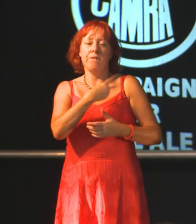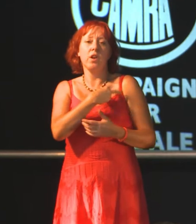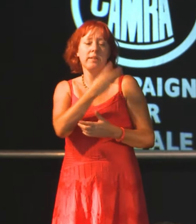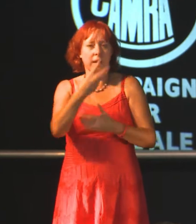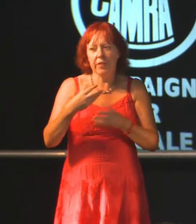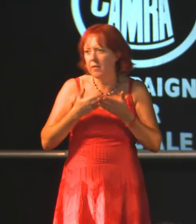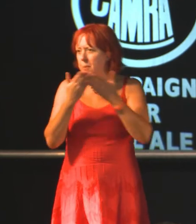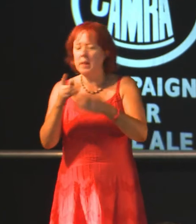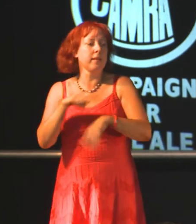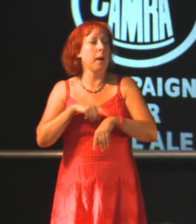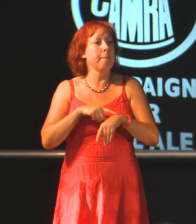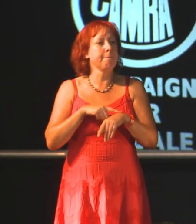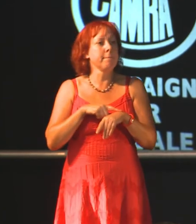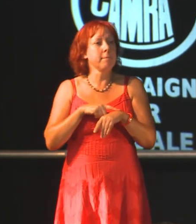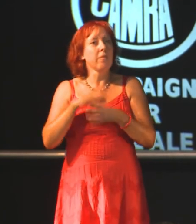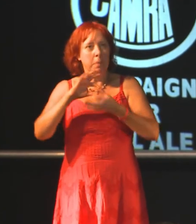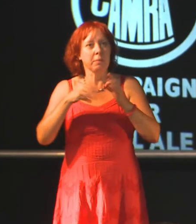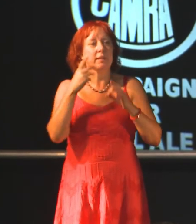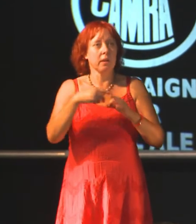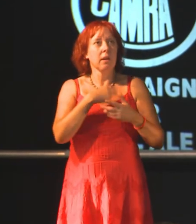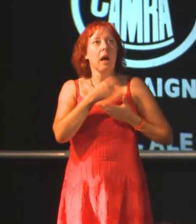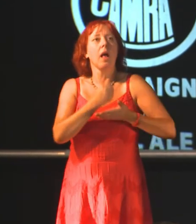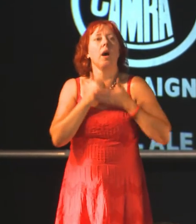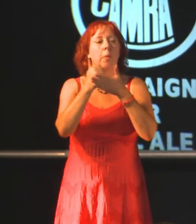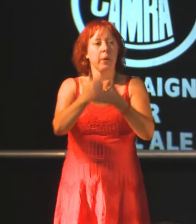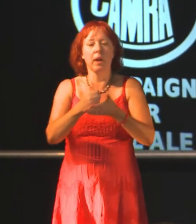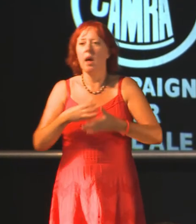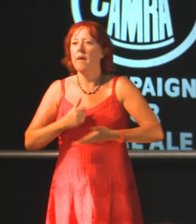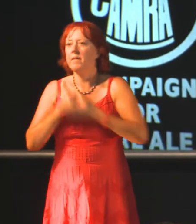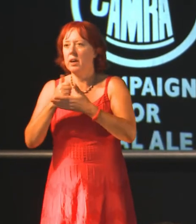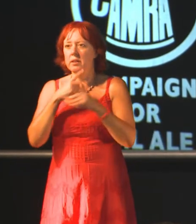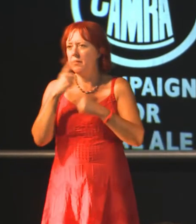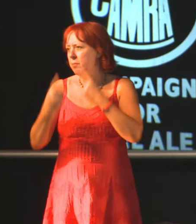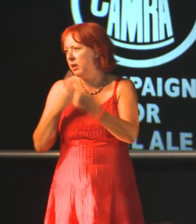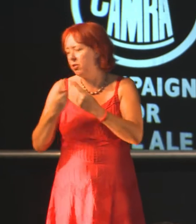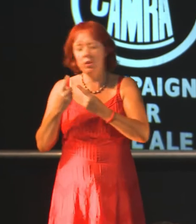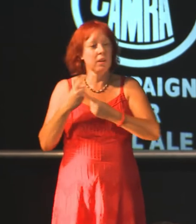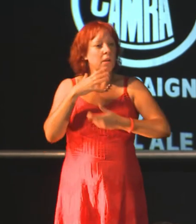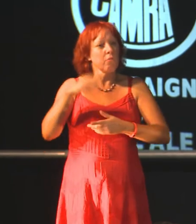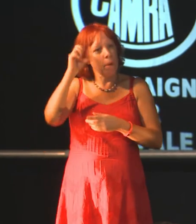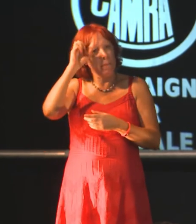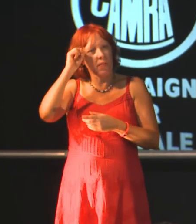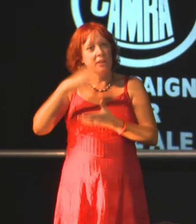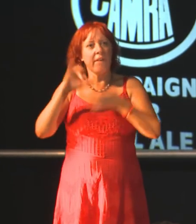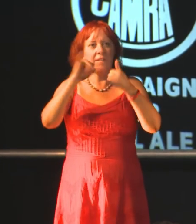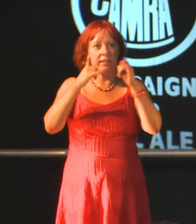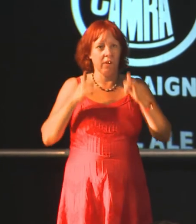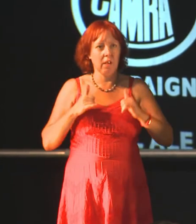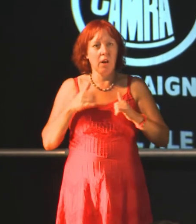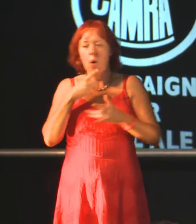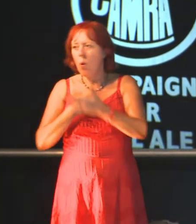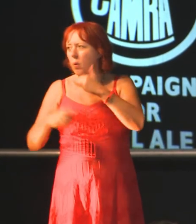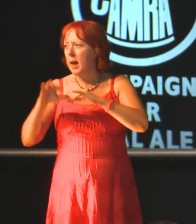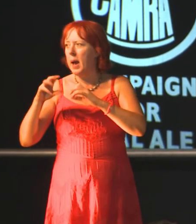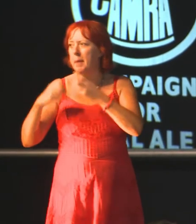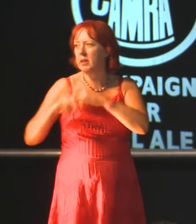people who've given up their time to help and to advise. But also let's remember that this festival only